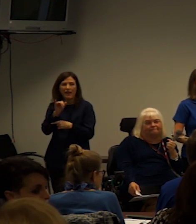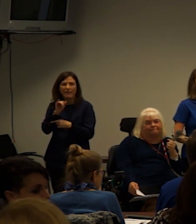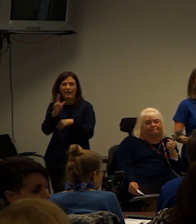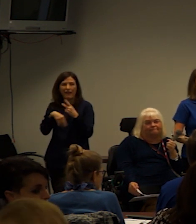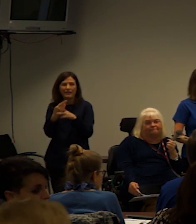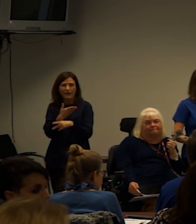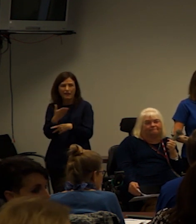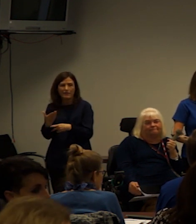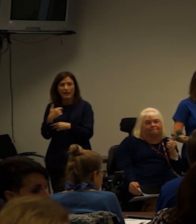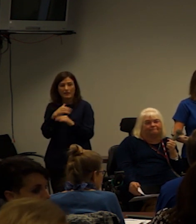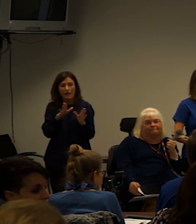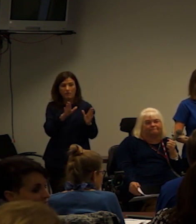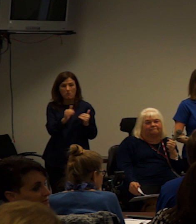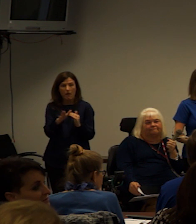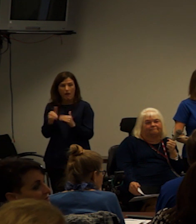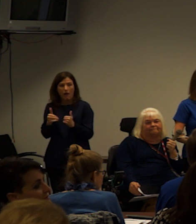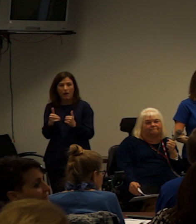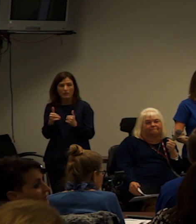Perfect.